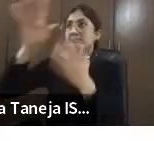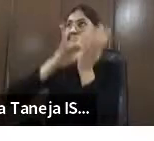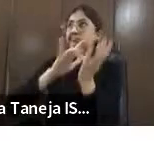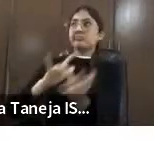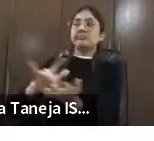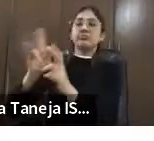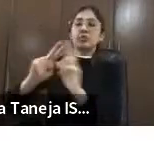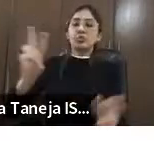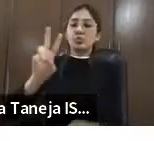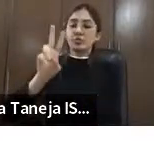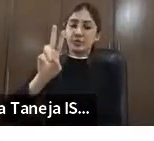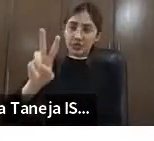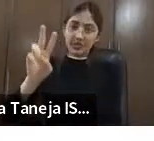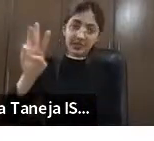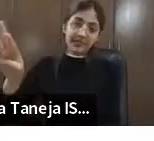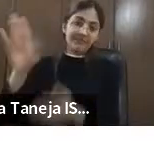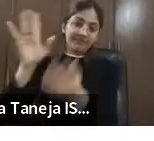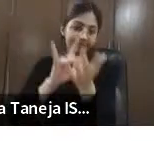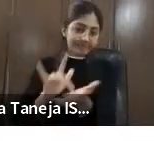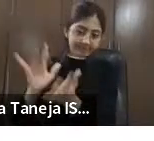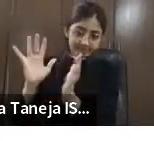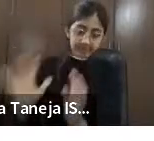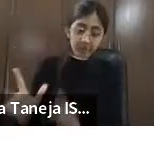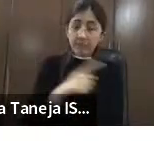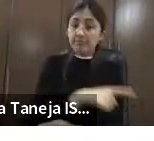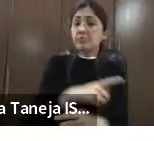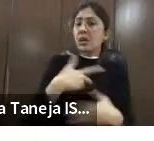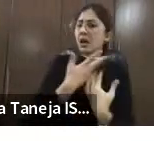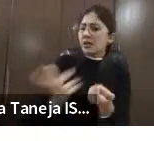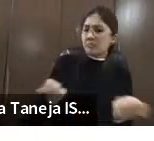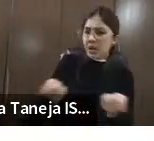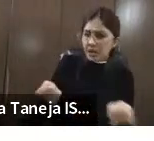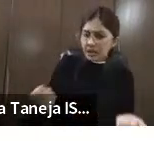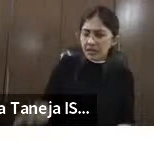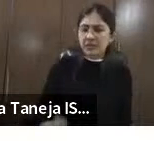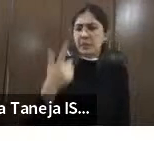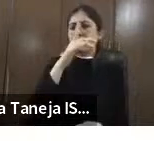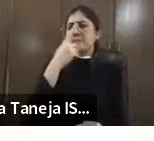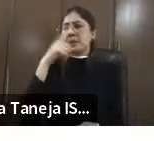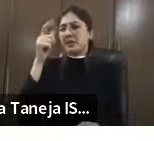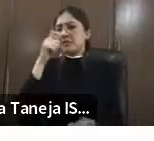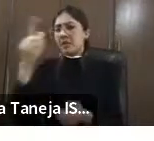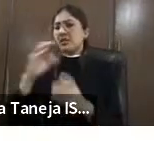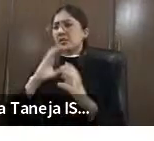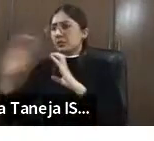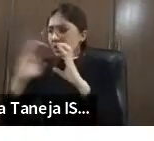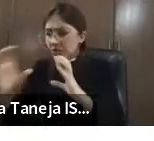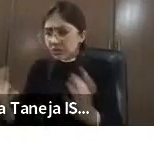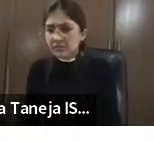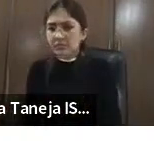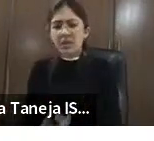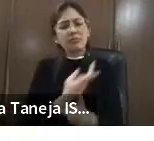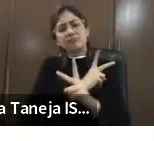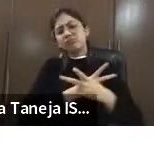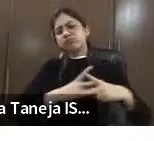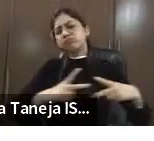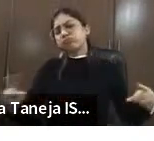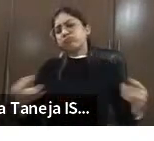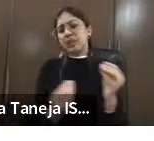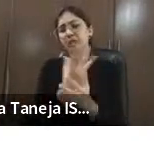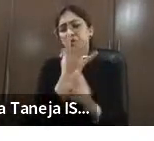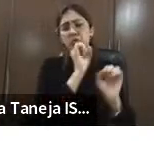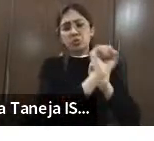building programs, accessible event management support, online parents interaction forum, and with several other